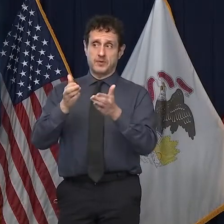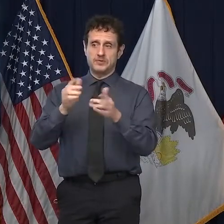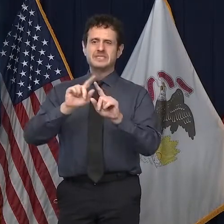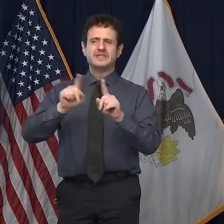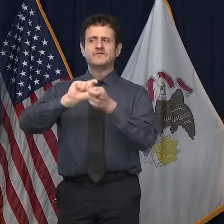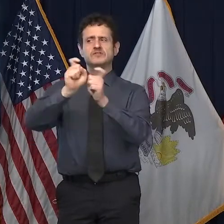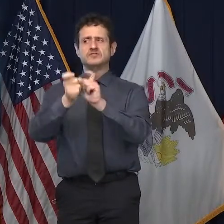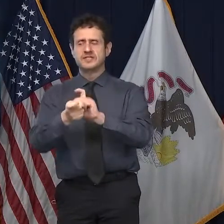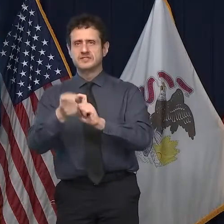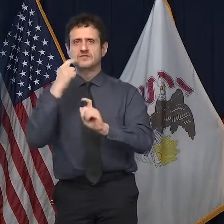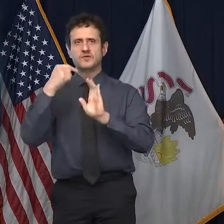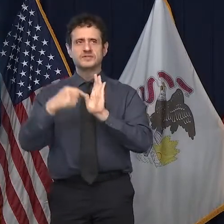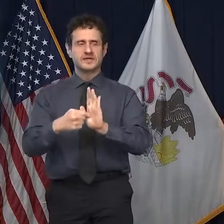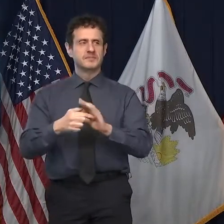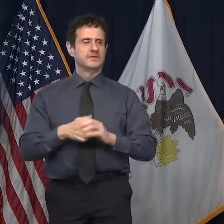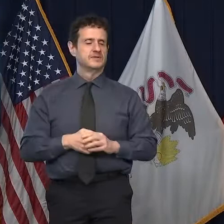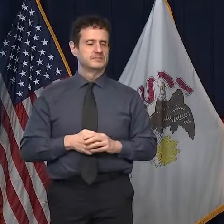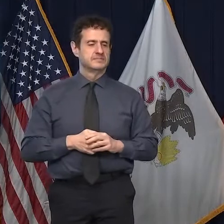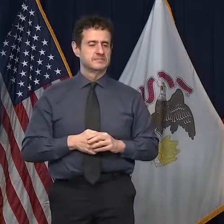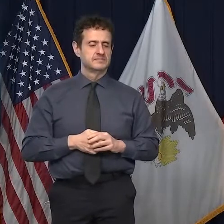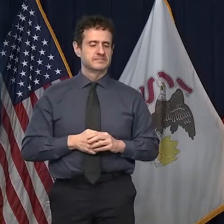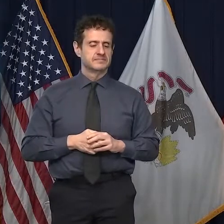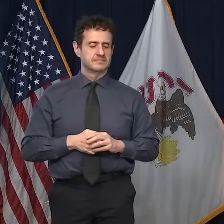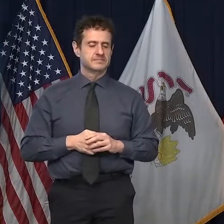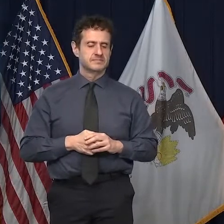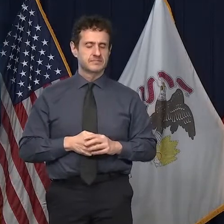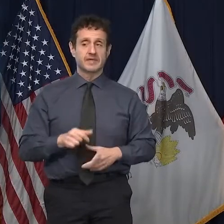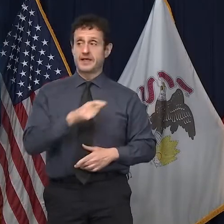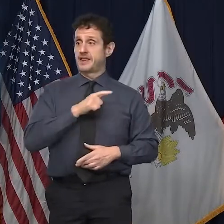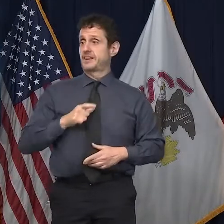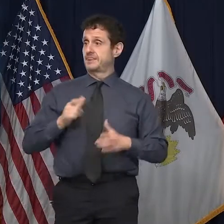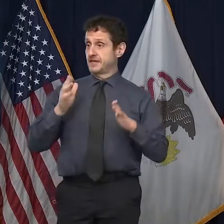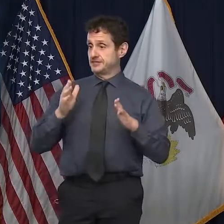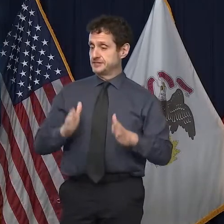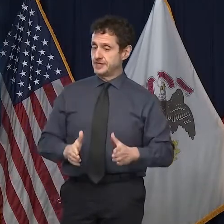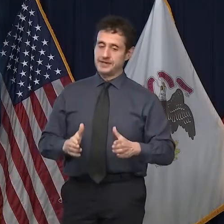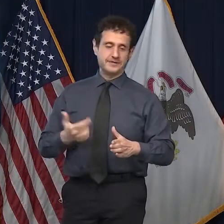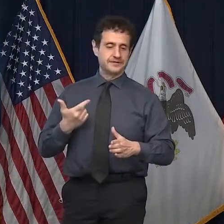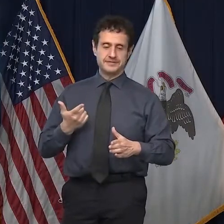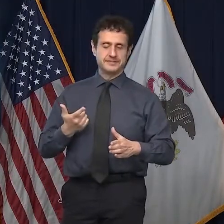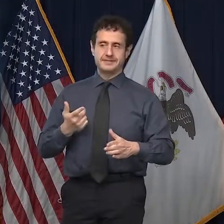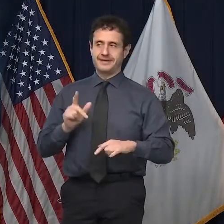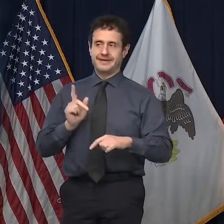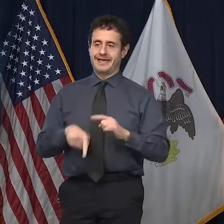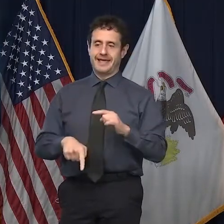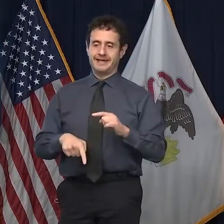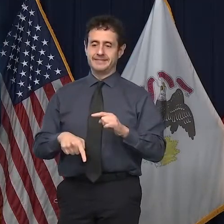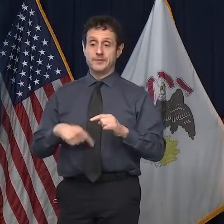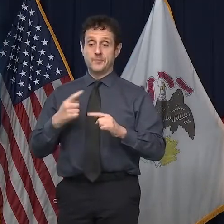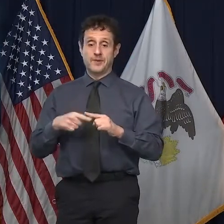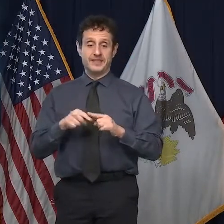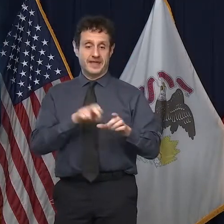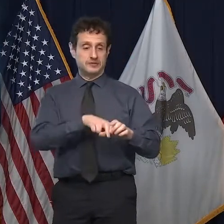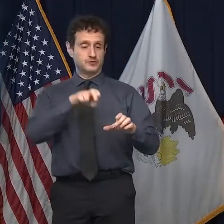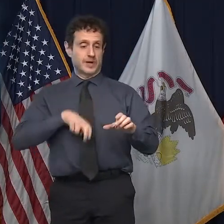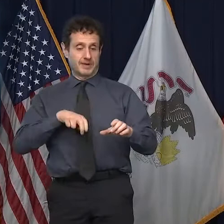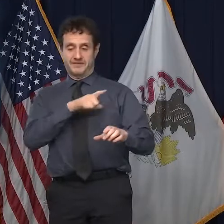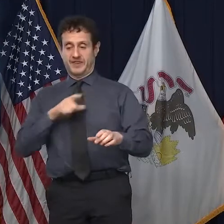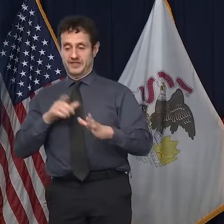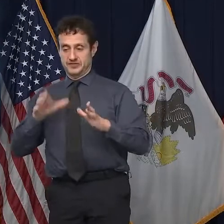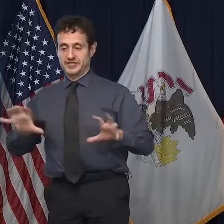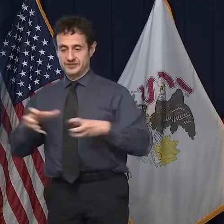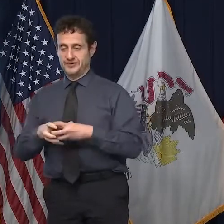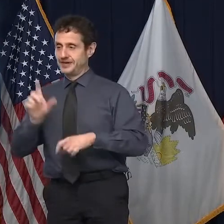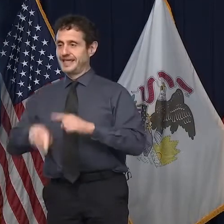include removing the revolving door for legislators so they can't just the next day after they leave the legislature become a